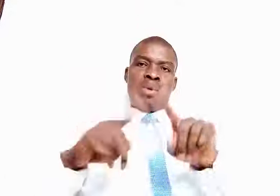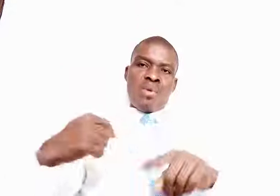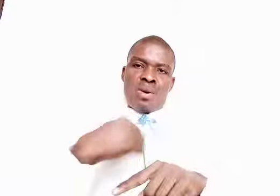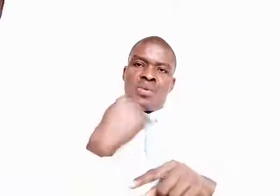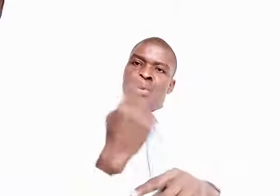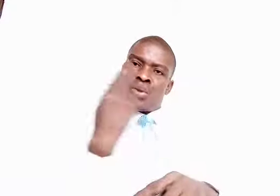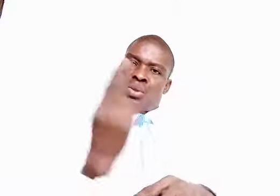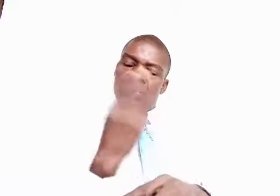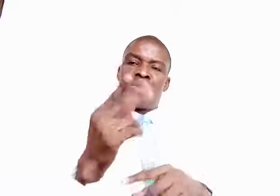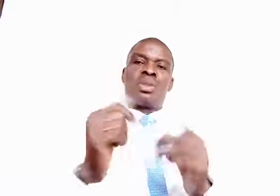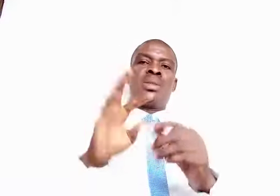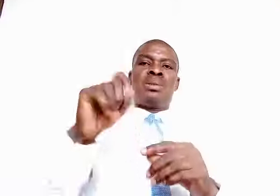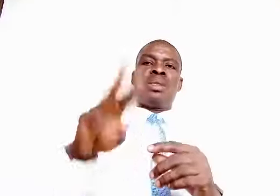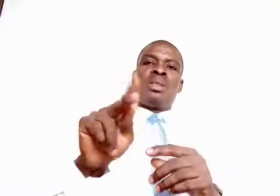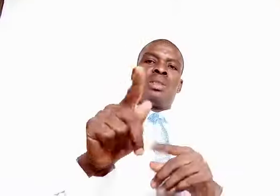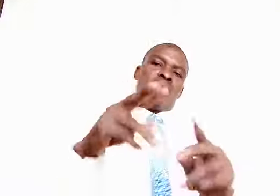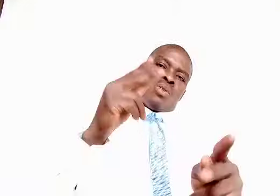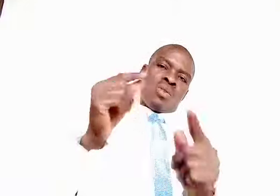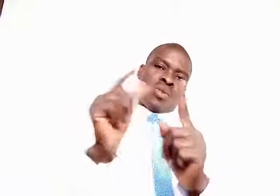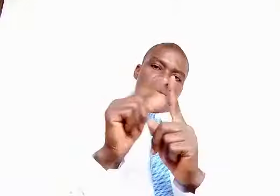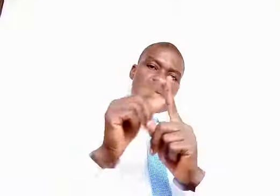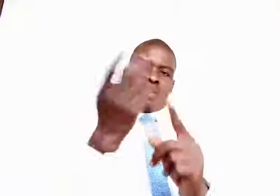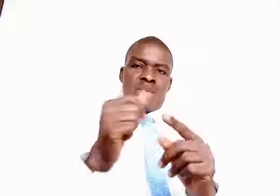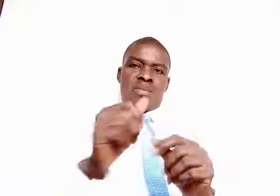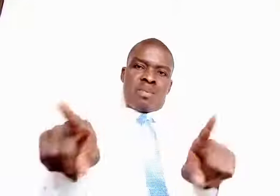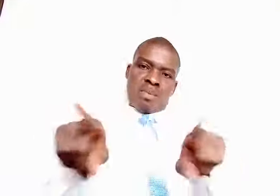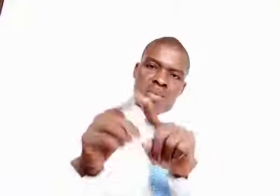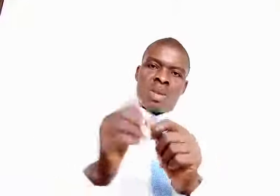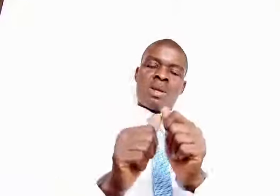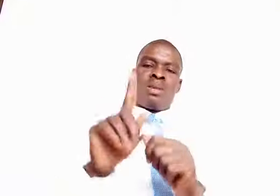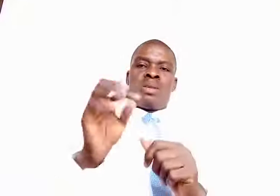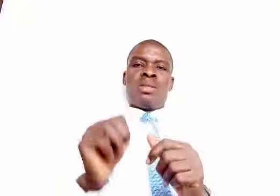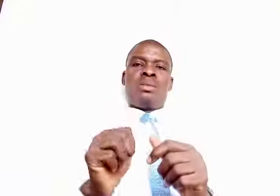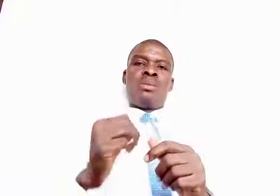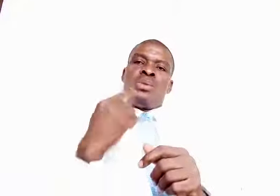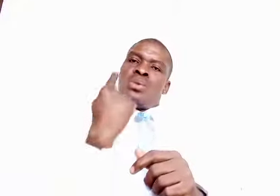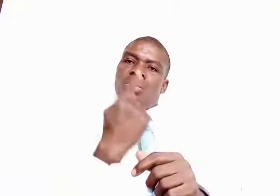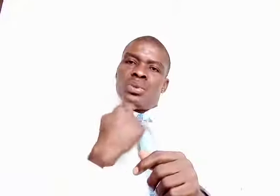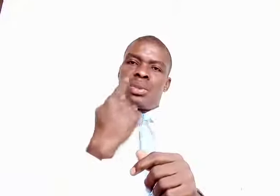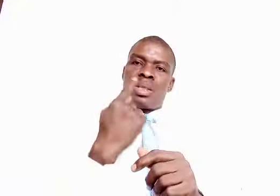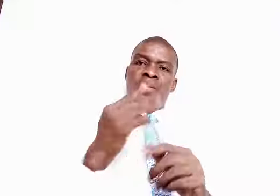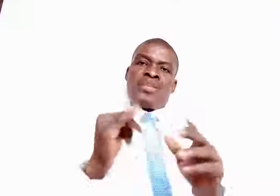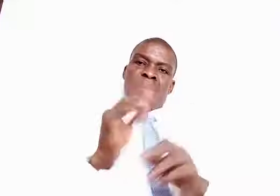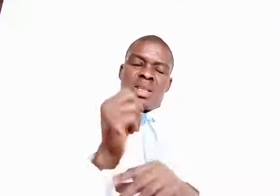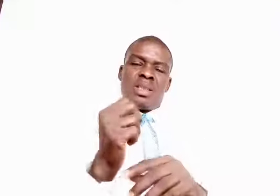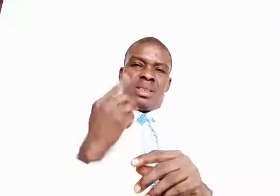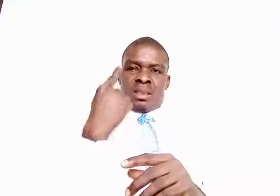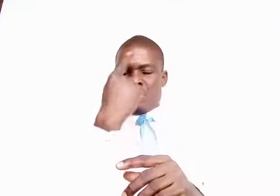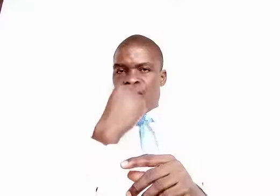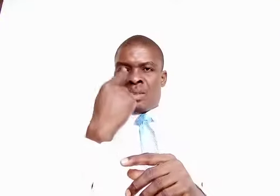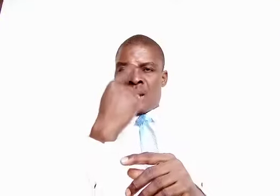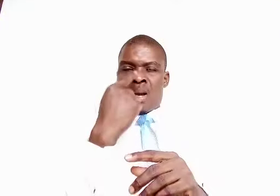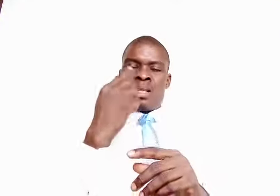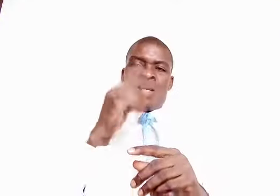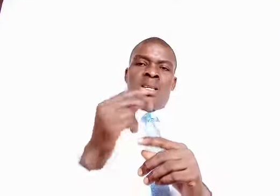comparison becomes more striking and imaginative. Thus we may say, his face was as red as a desert